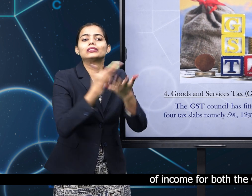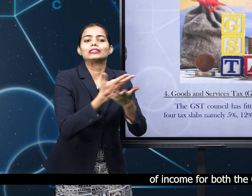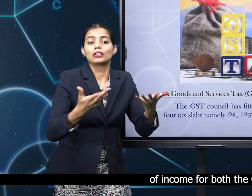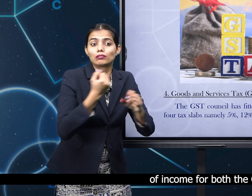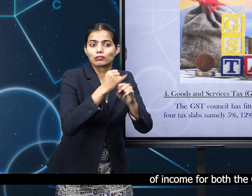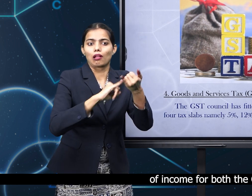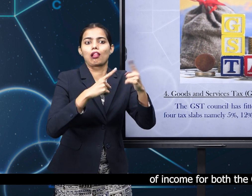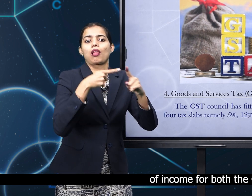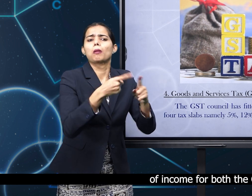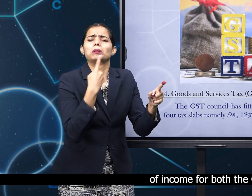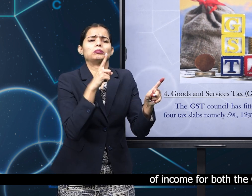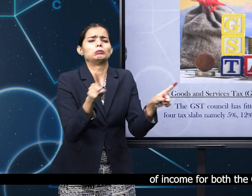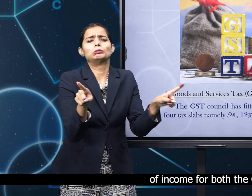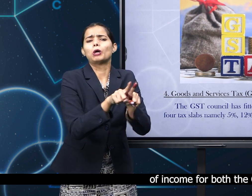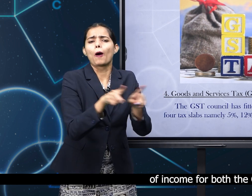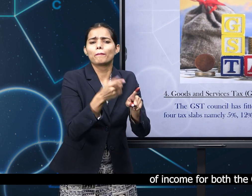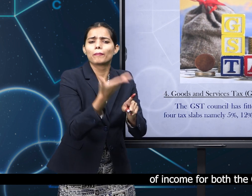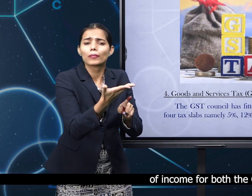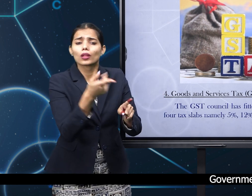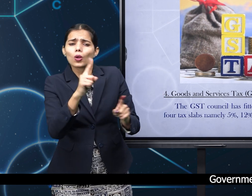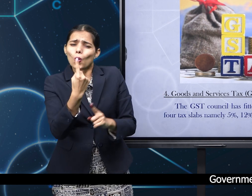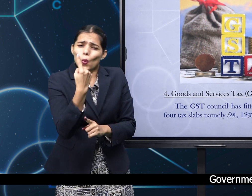income for both the central and state governments.